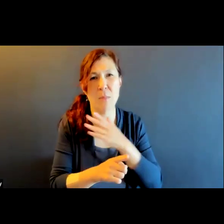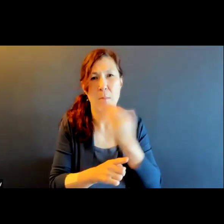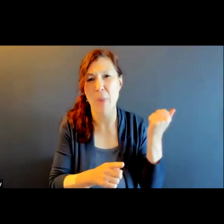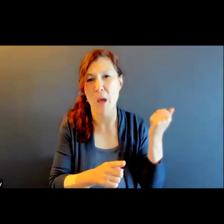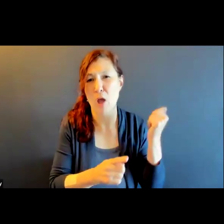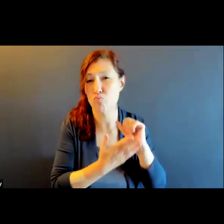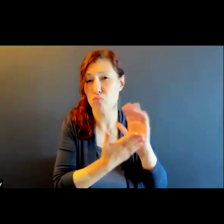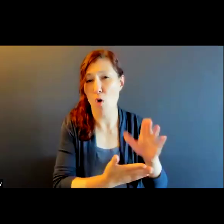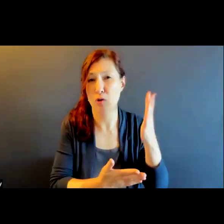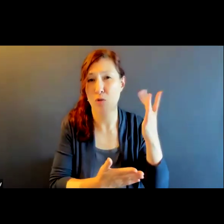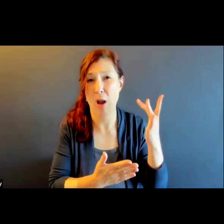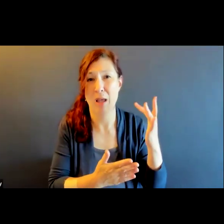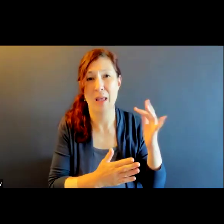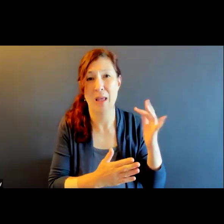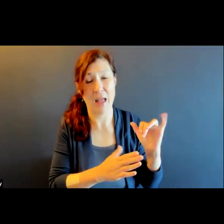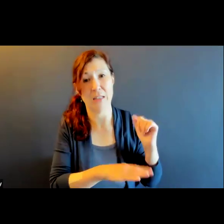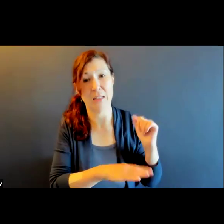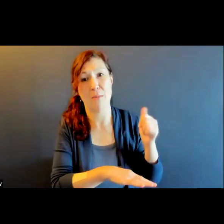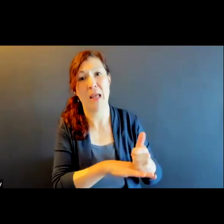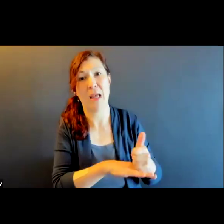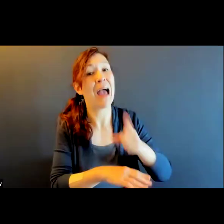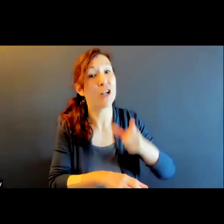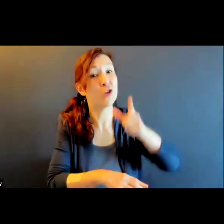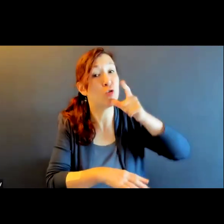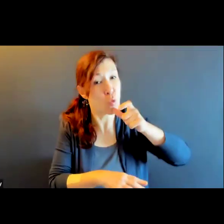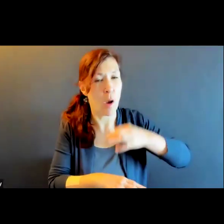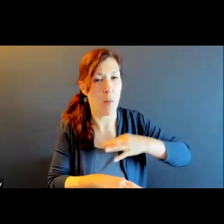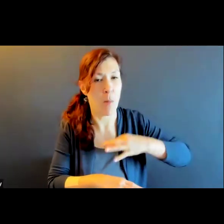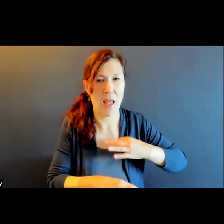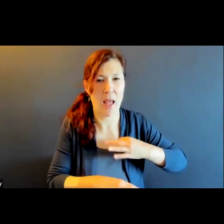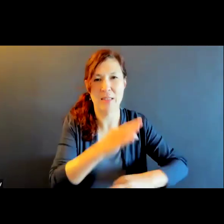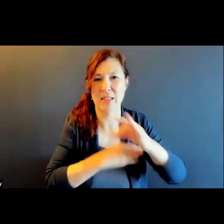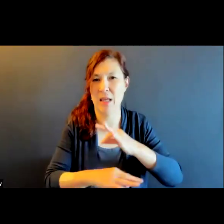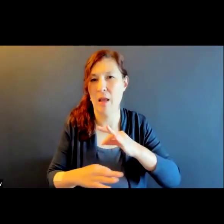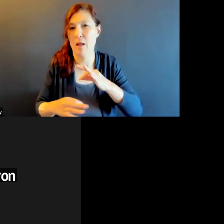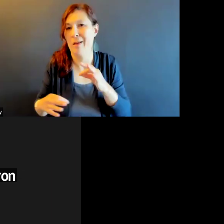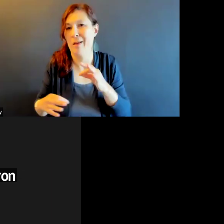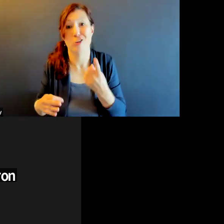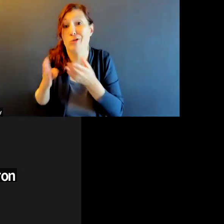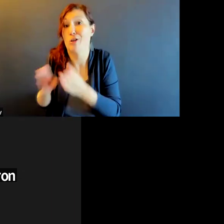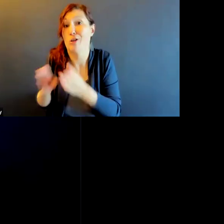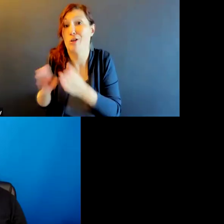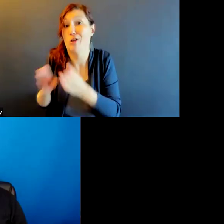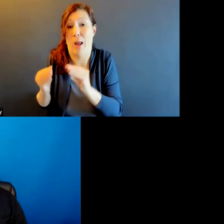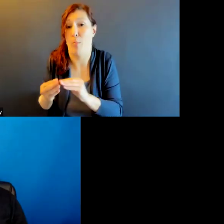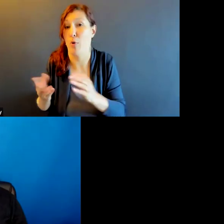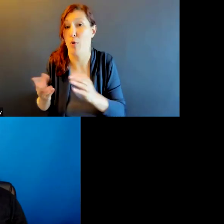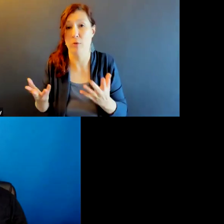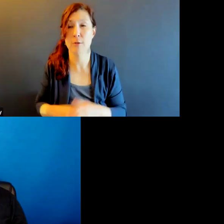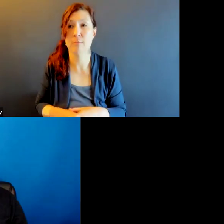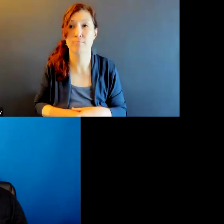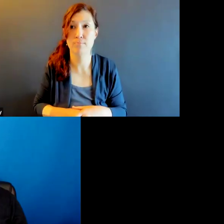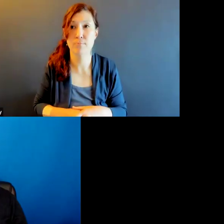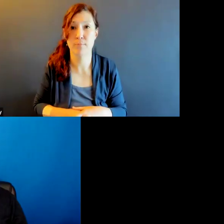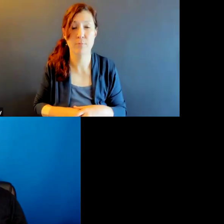it was based on an actual number of applicants rather than numbers from the US Census. And